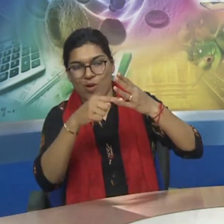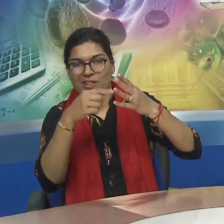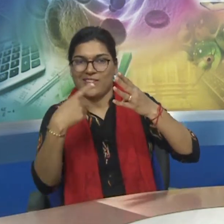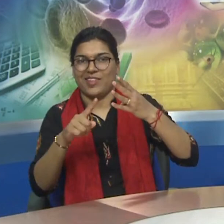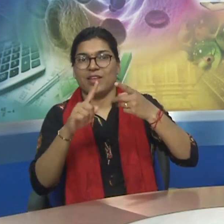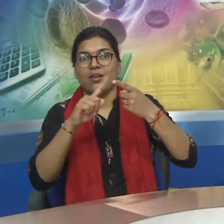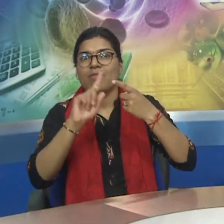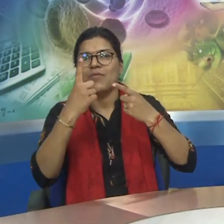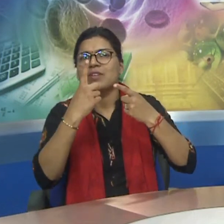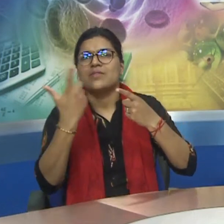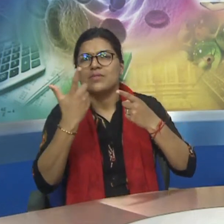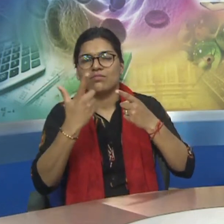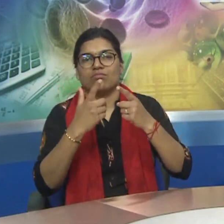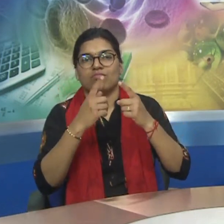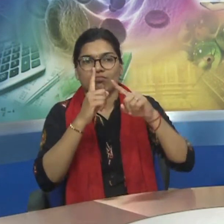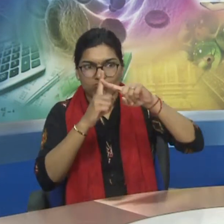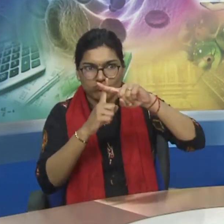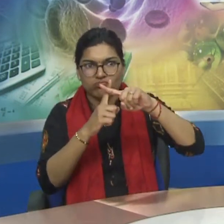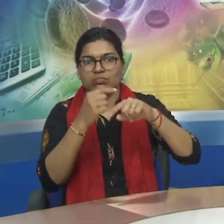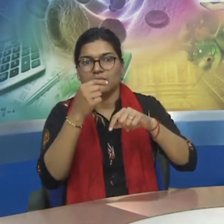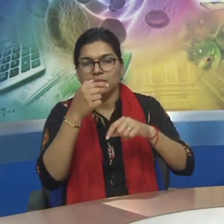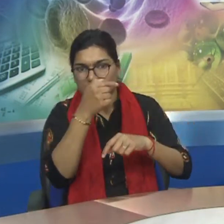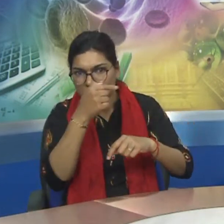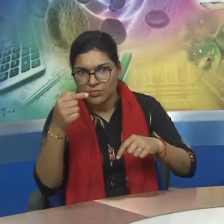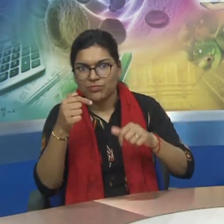So the 4th option is the correct answer.